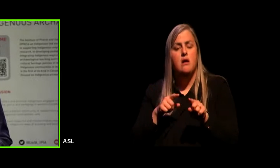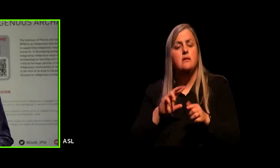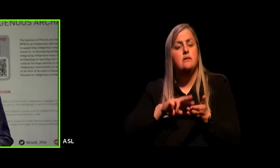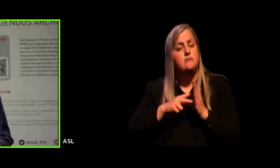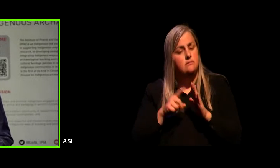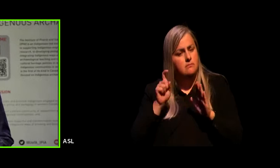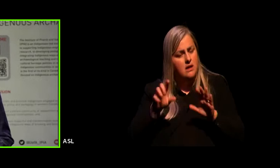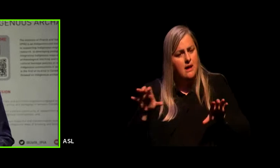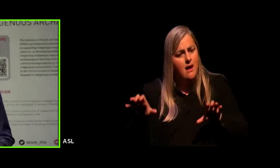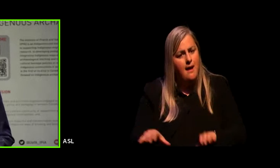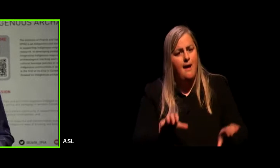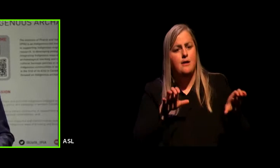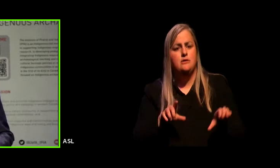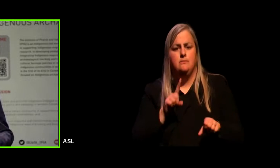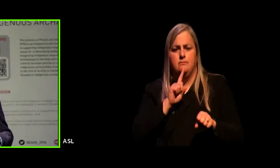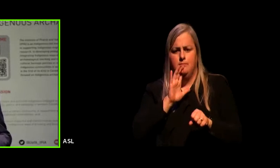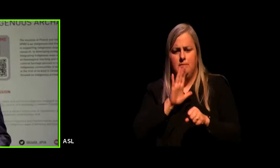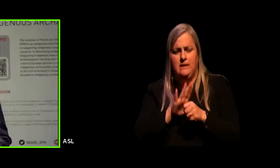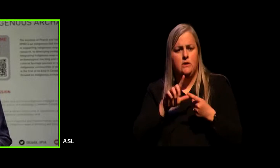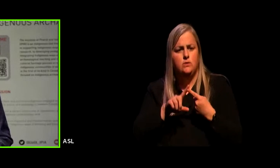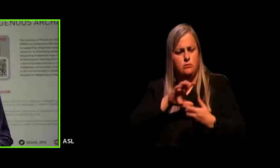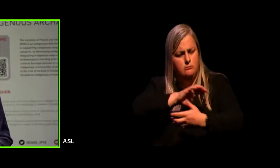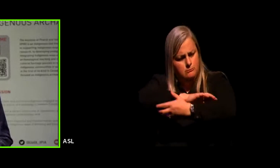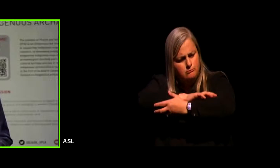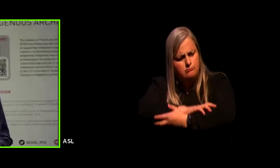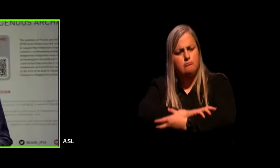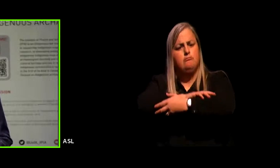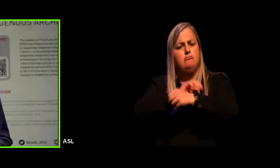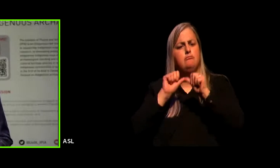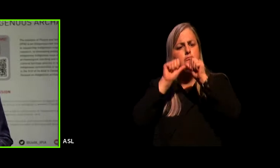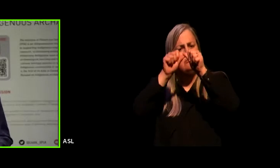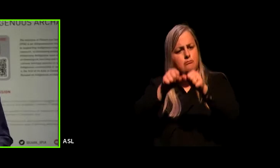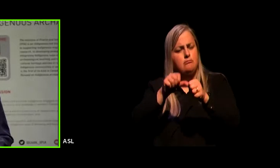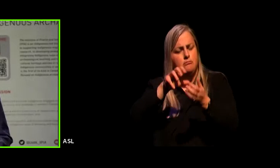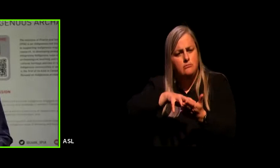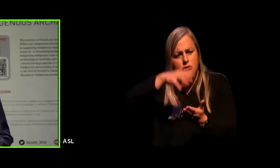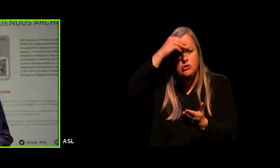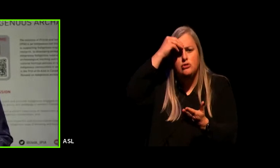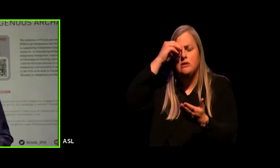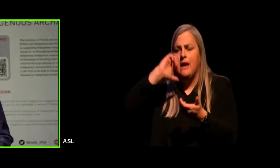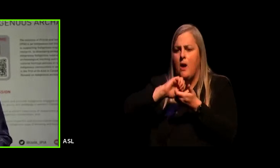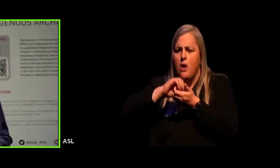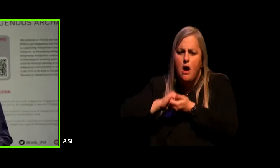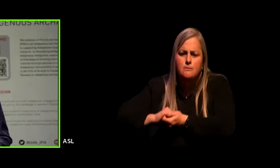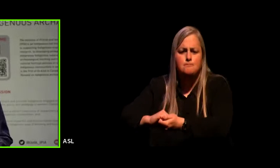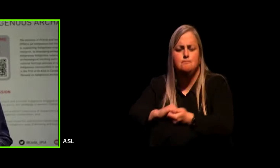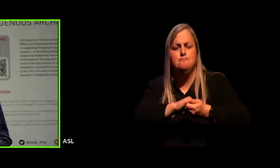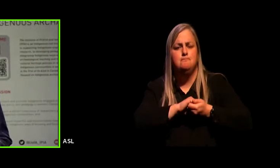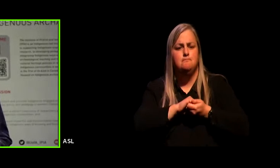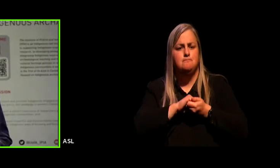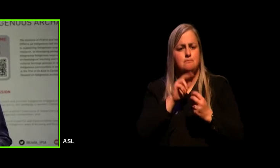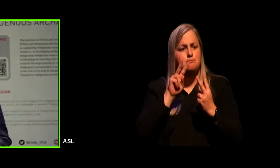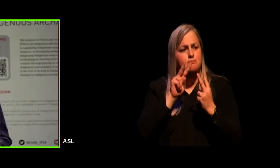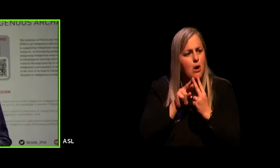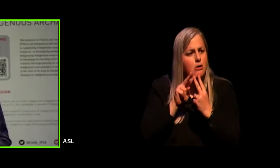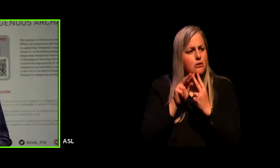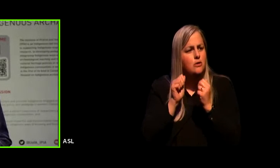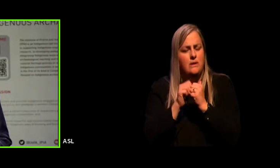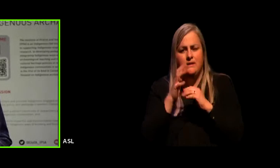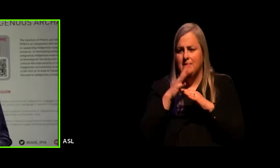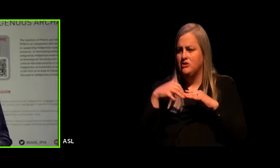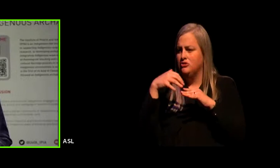to reconciliation means that we are continually learning how to be in better relations and better partnerships with the